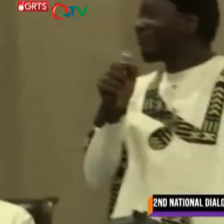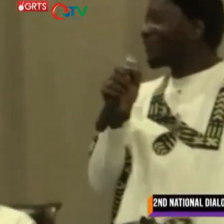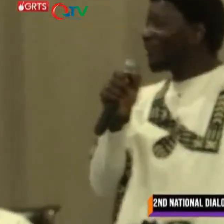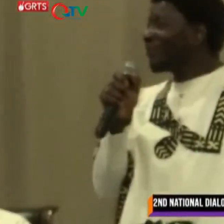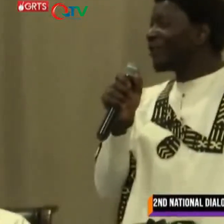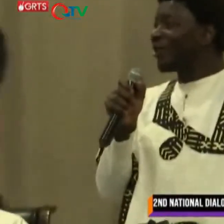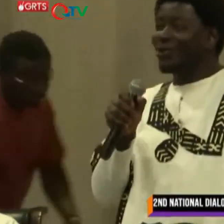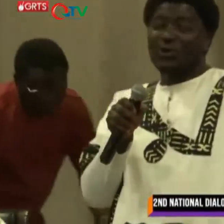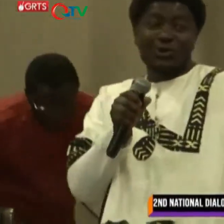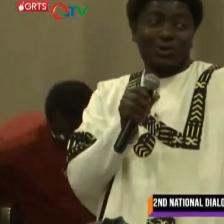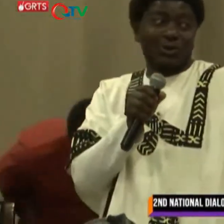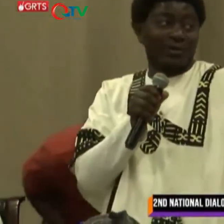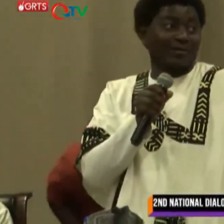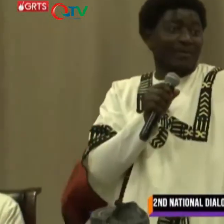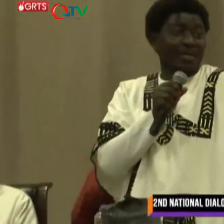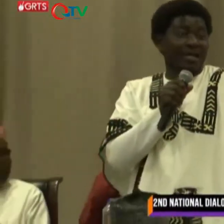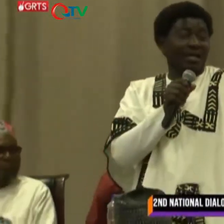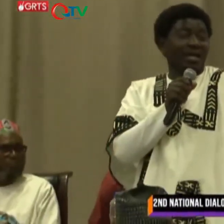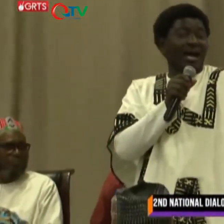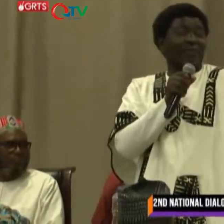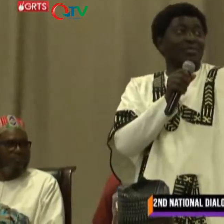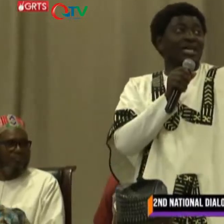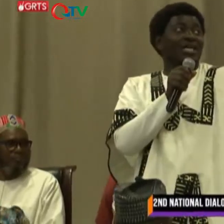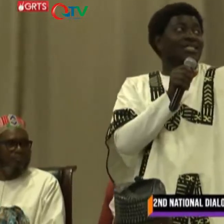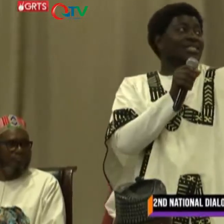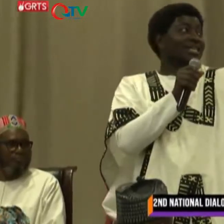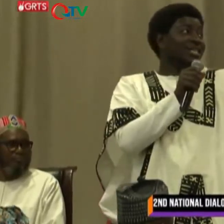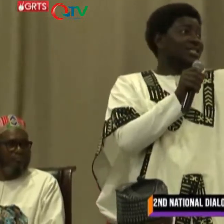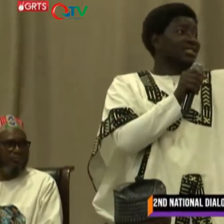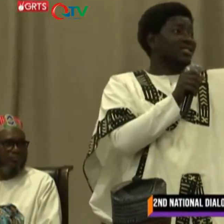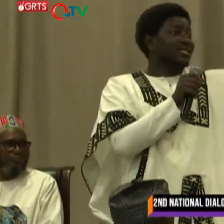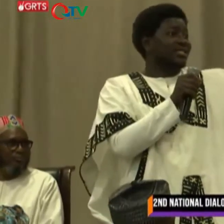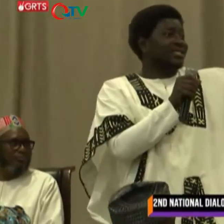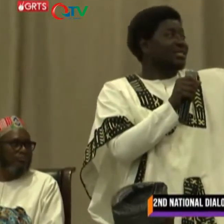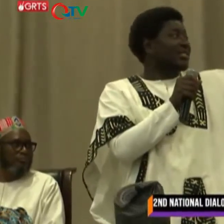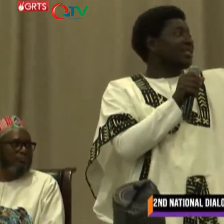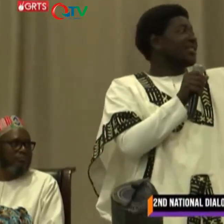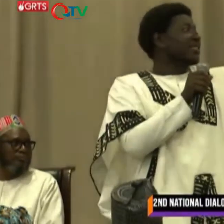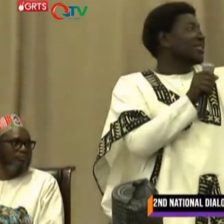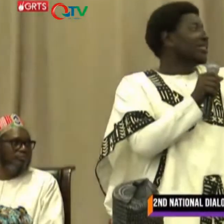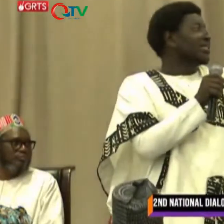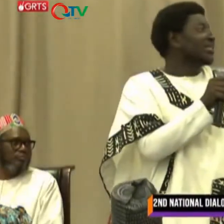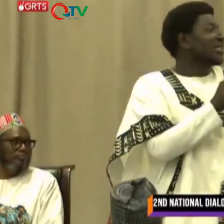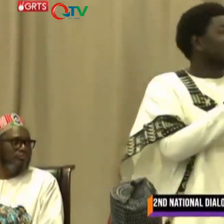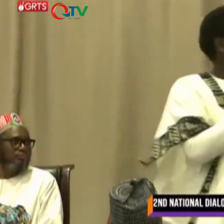Amuta following no control. Amuta DJ.